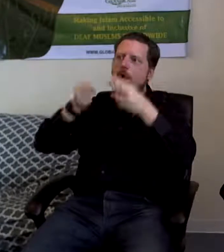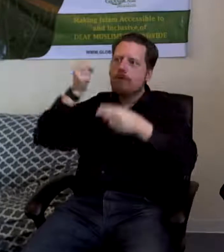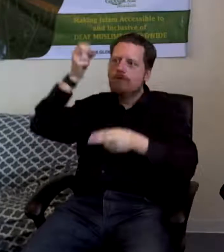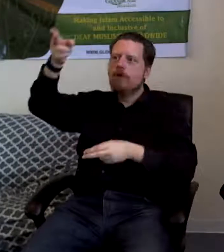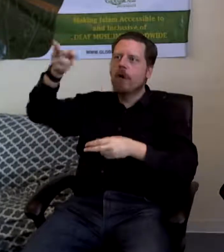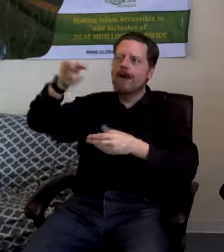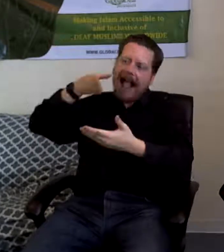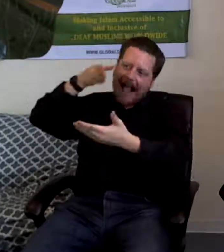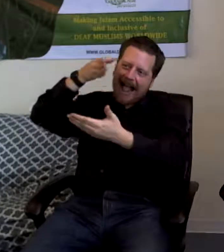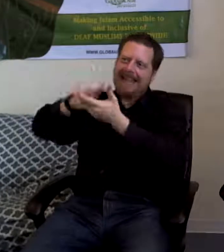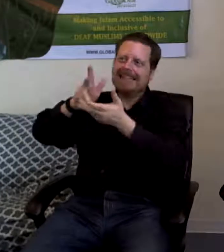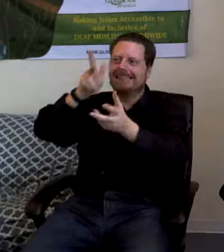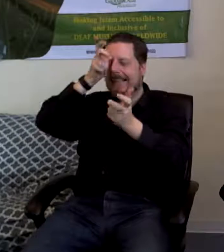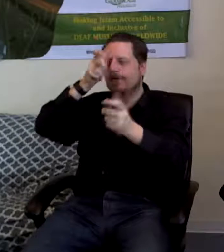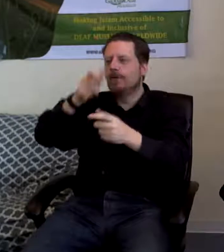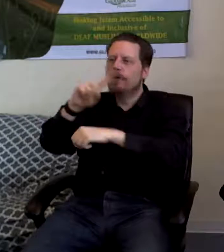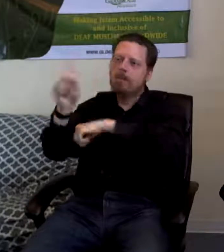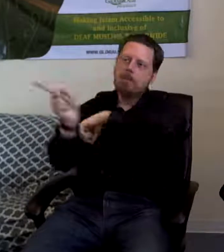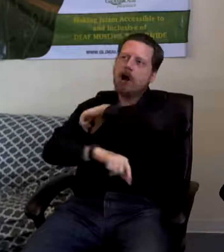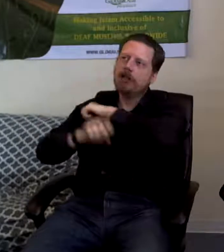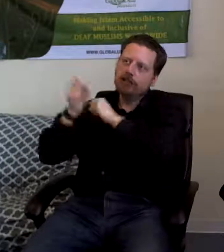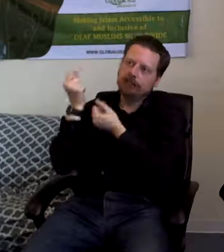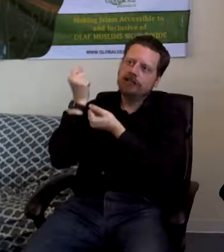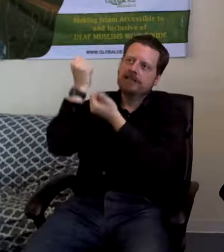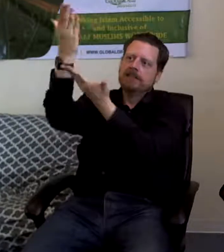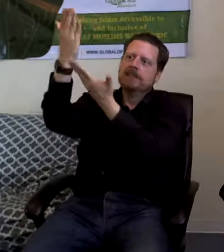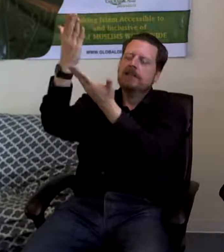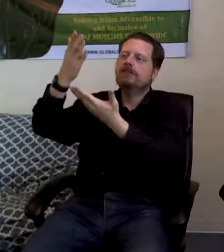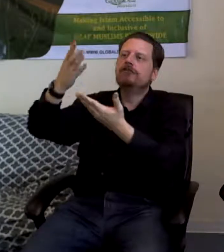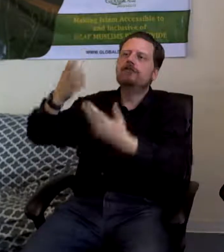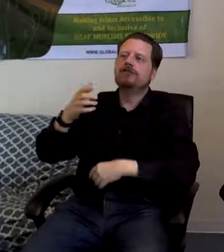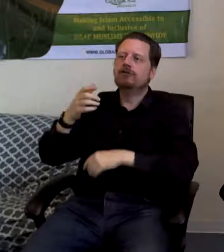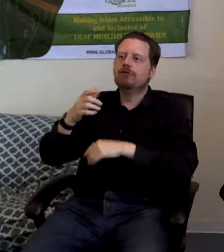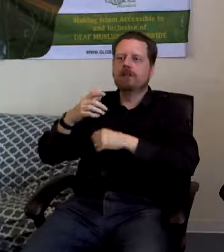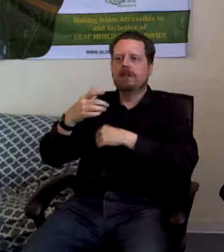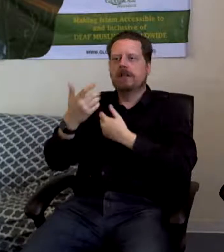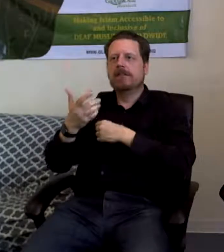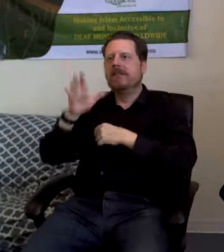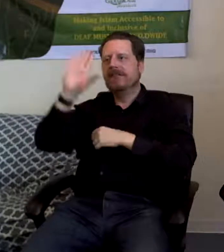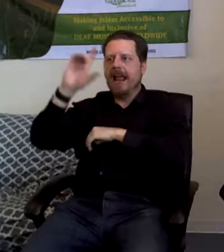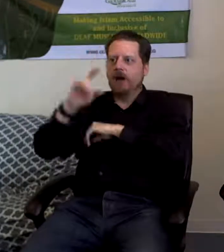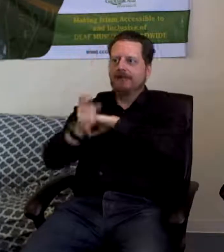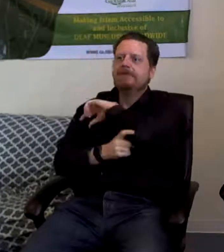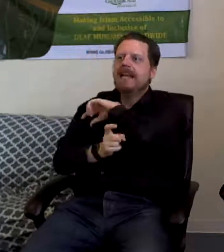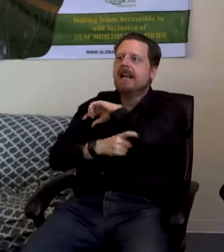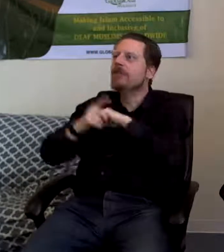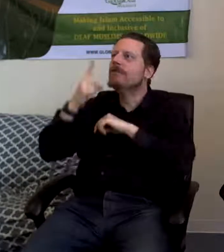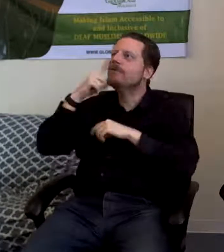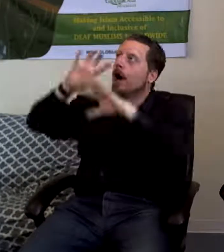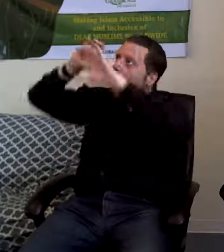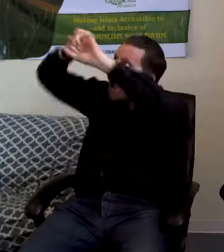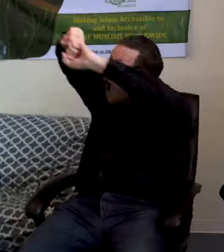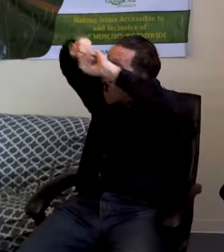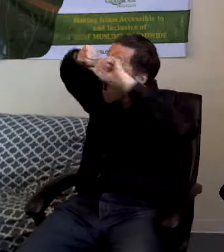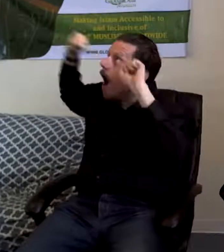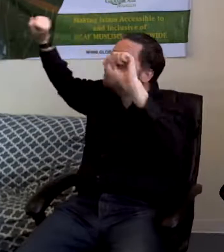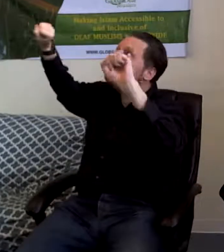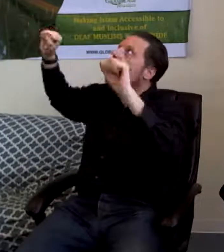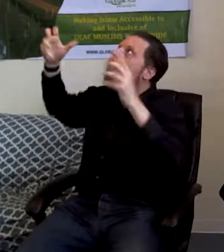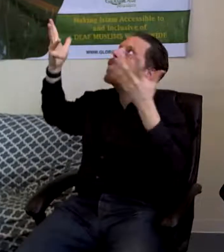to punish them for their attempt to spy on the sky, what's going on in the upper